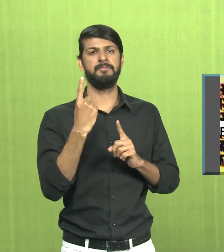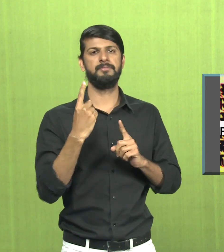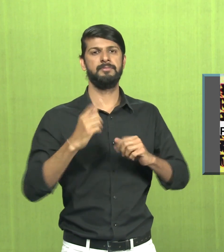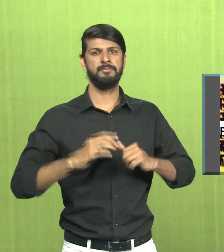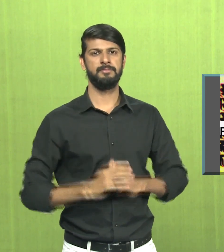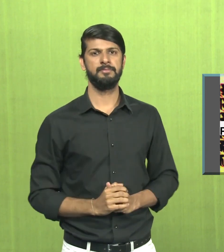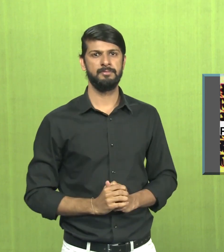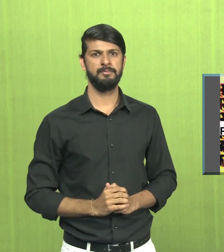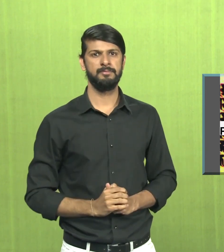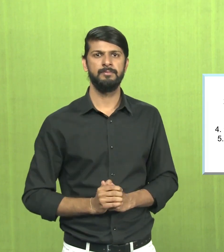Part 1.